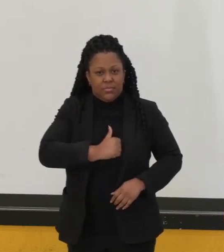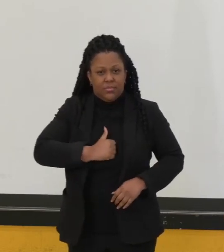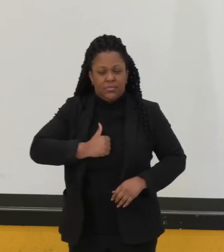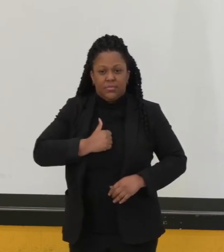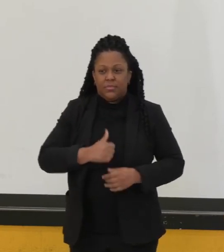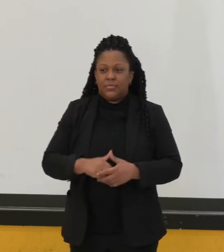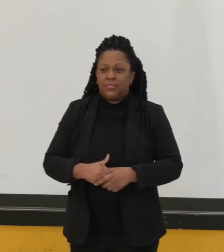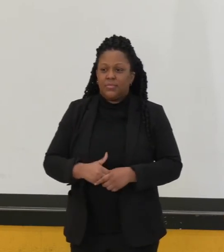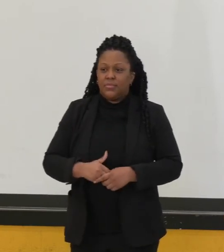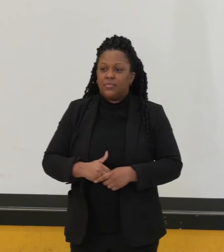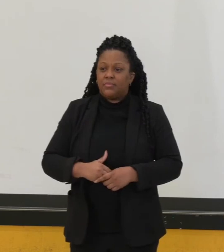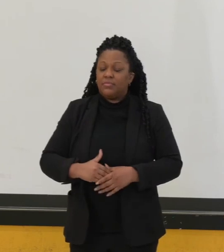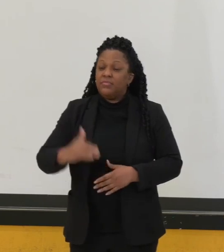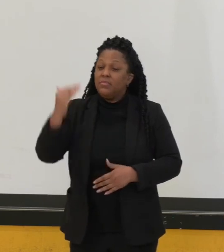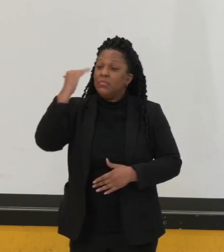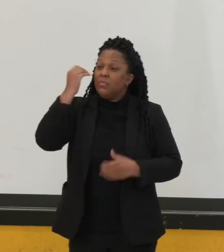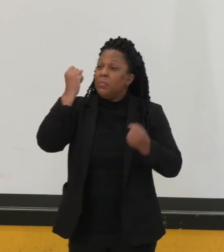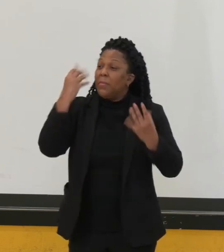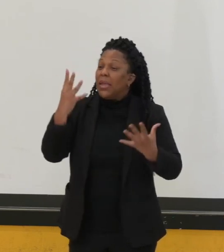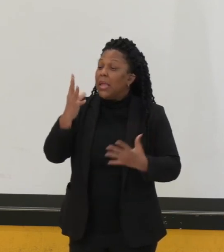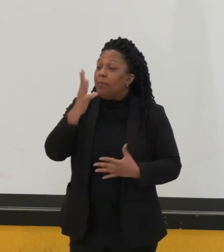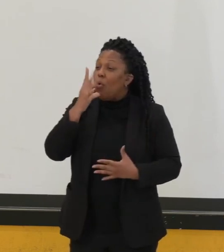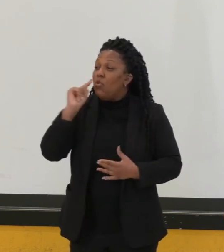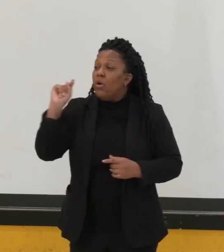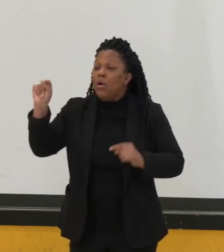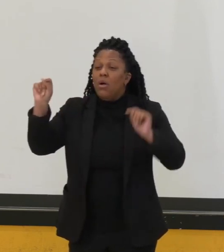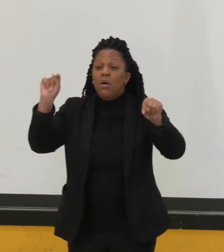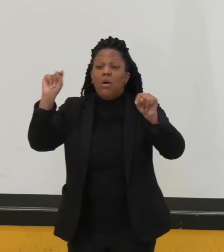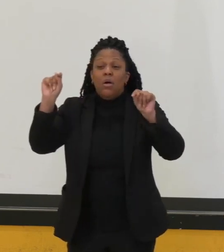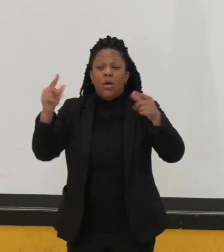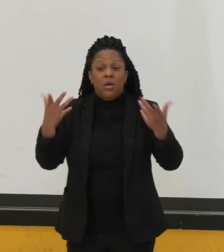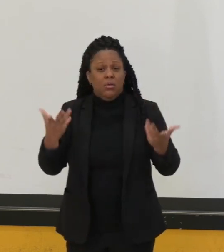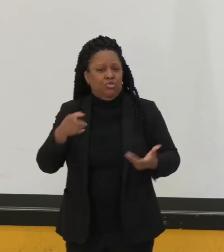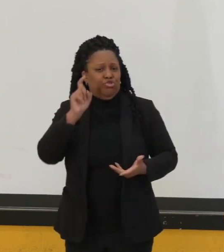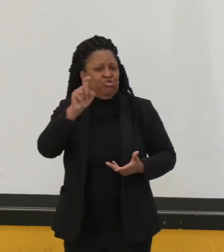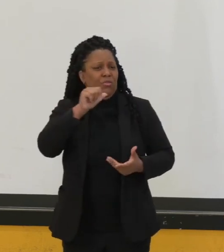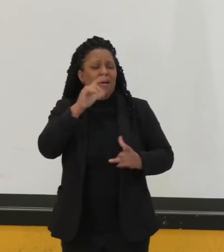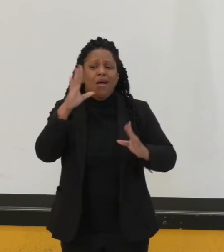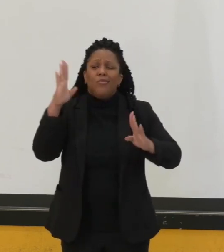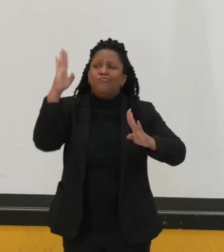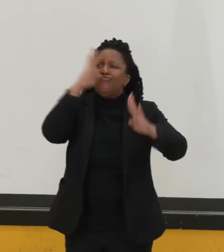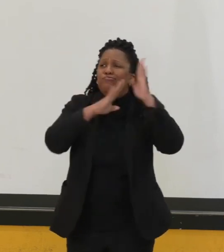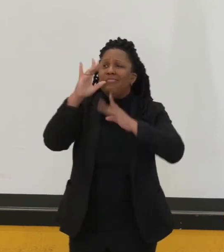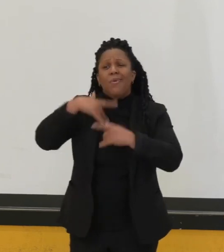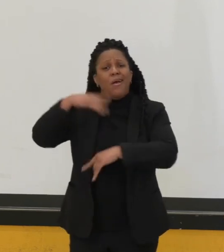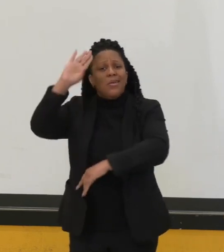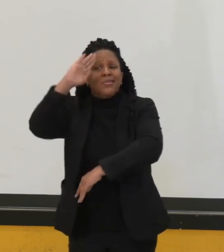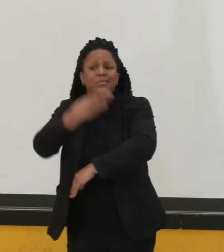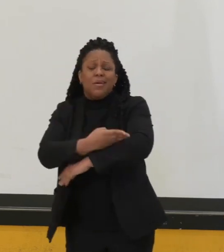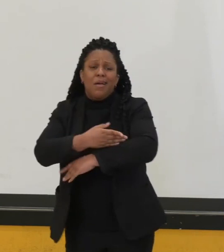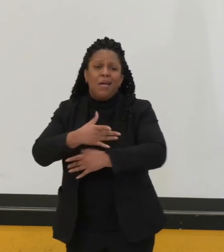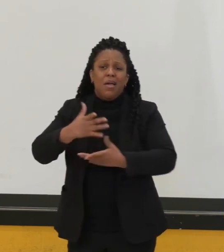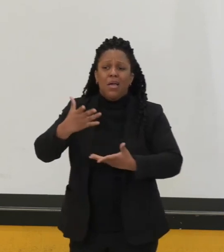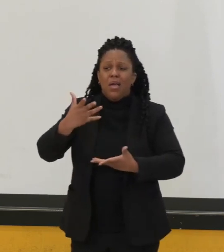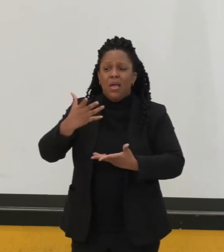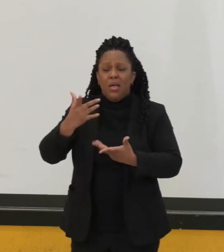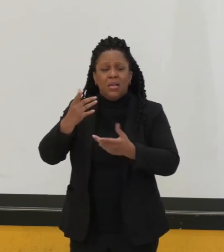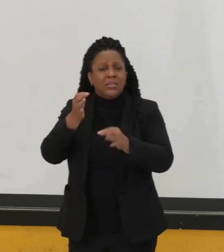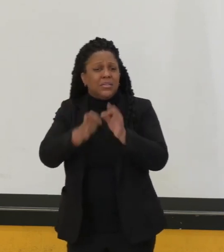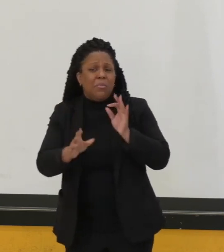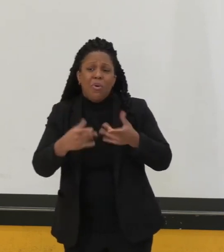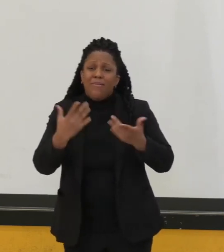know that you shouldn't be able to worry about your son dying going to wash the car. And now we have another